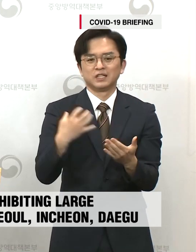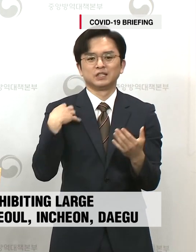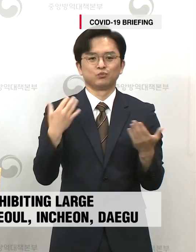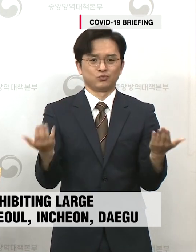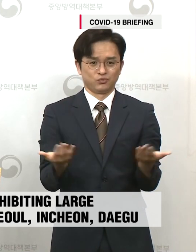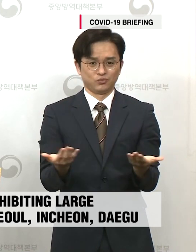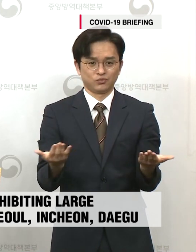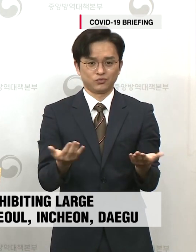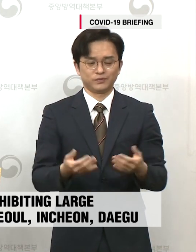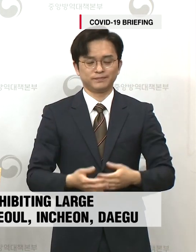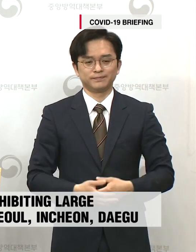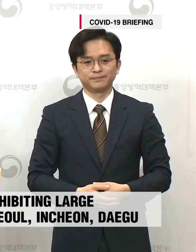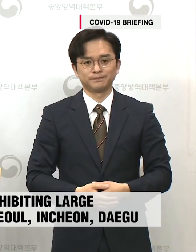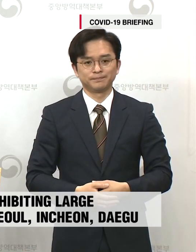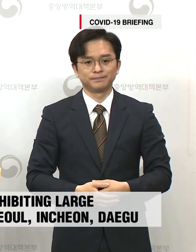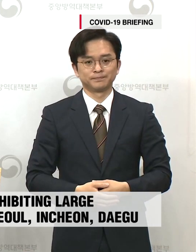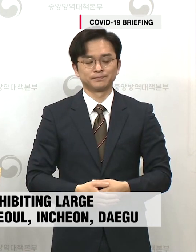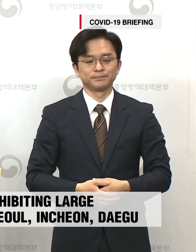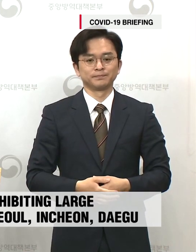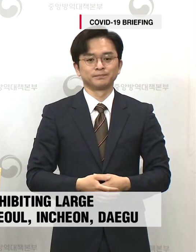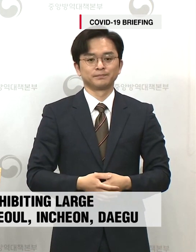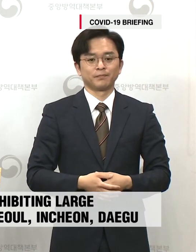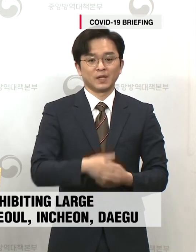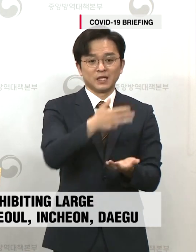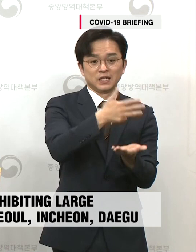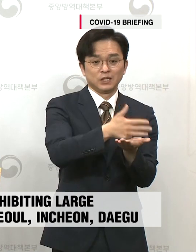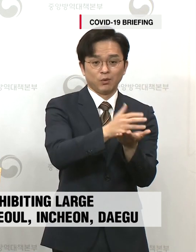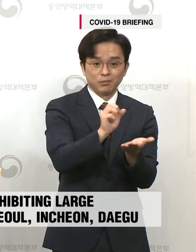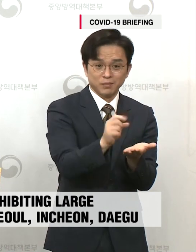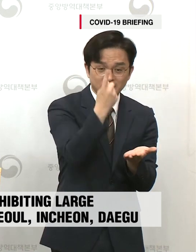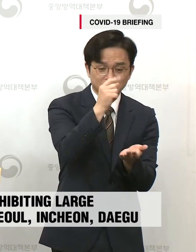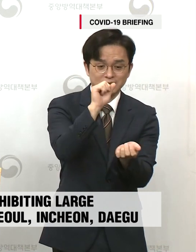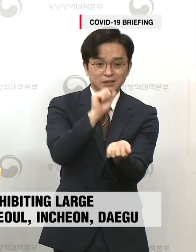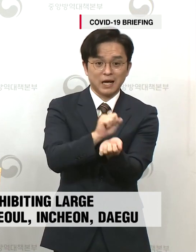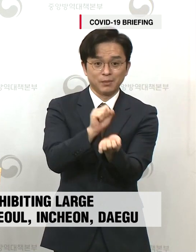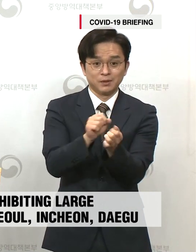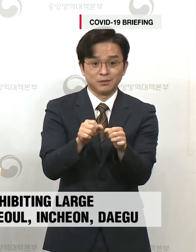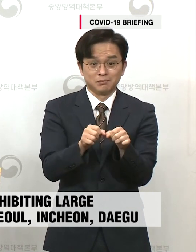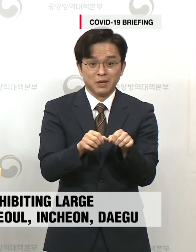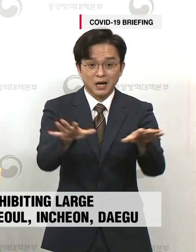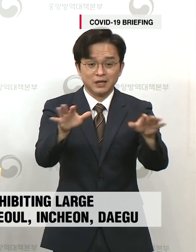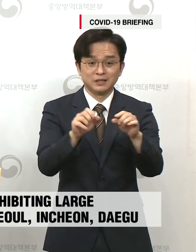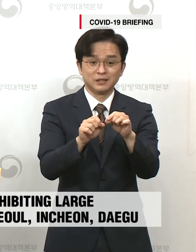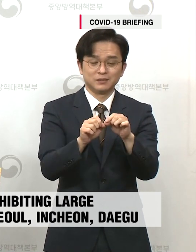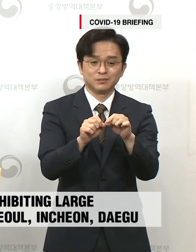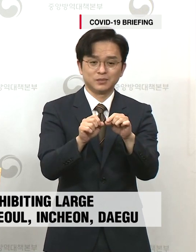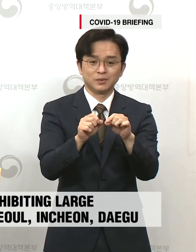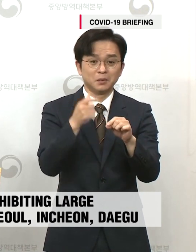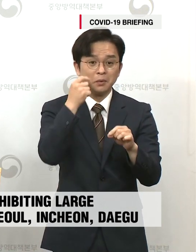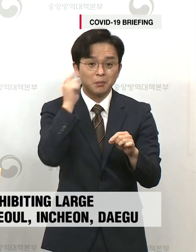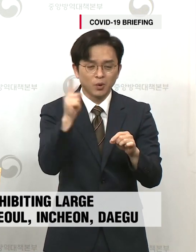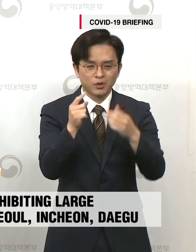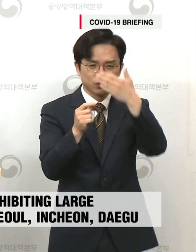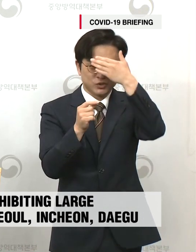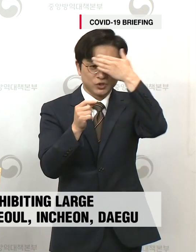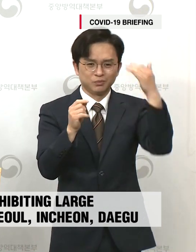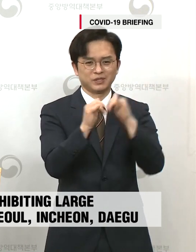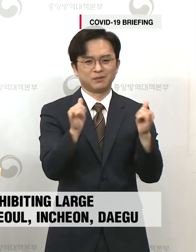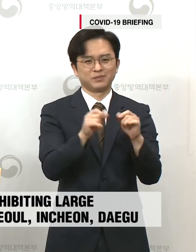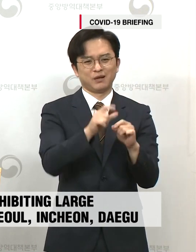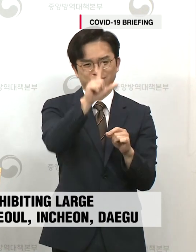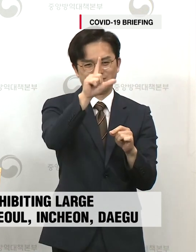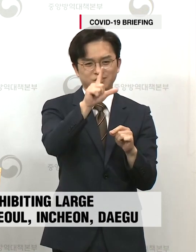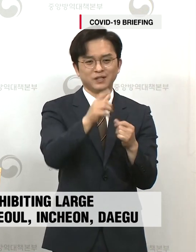larger harm for the public. And in relation to the latest outbreak, the outbreak has been exposed to